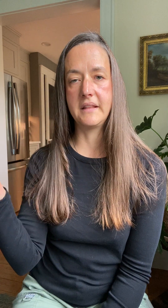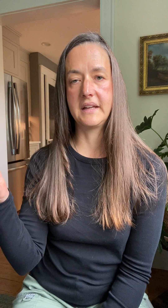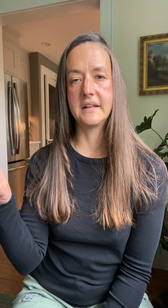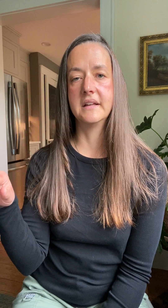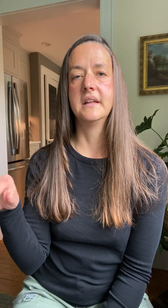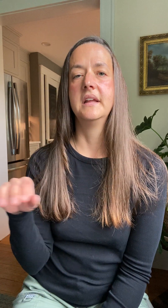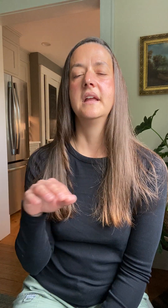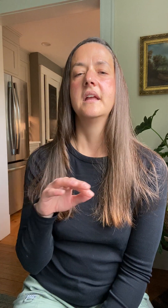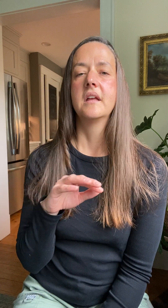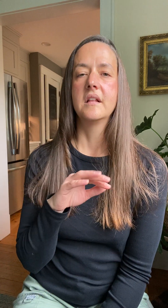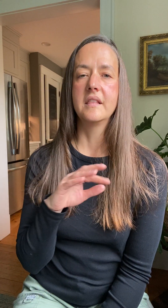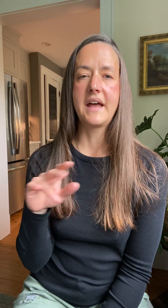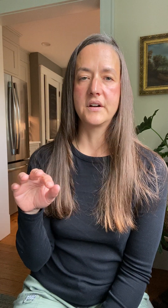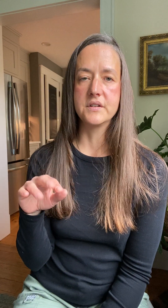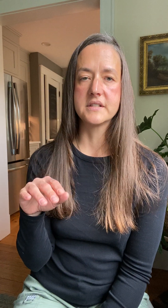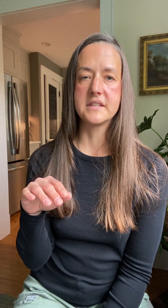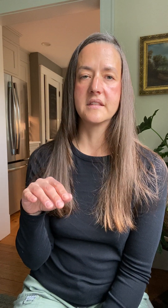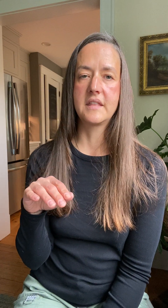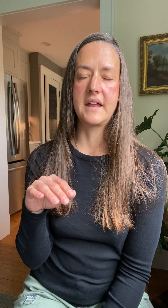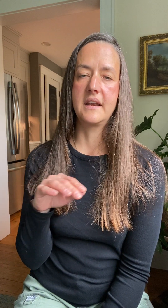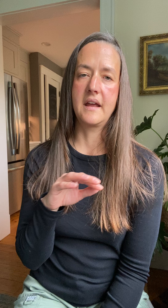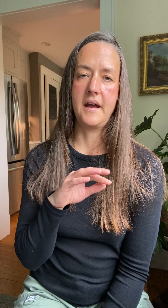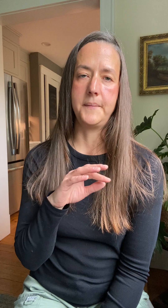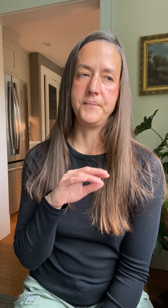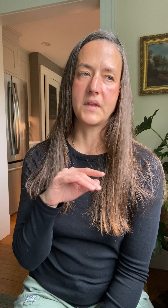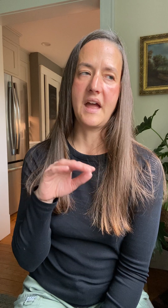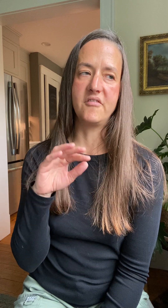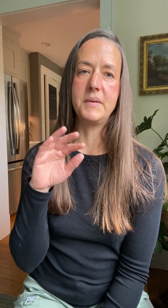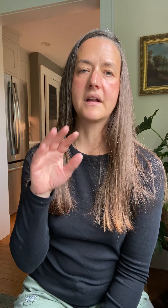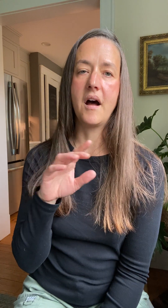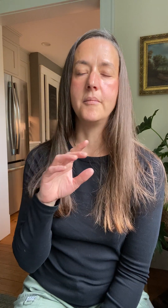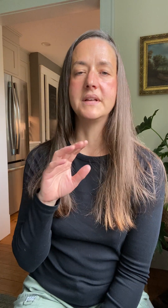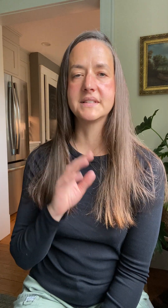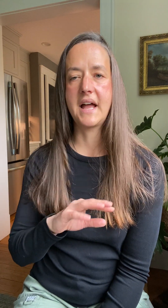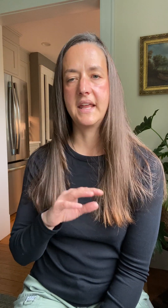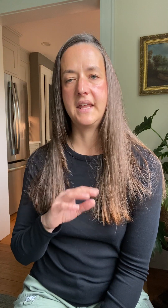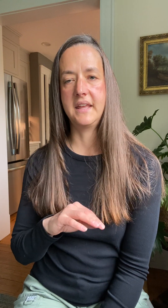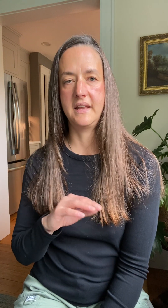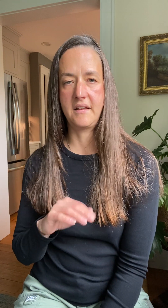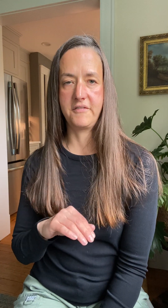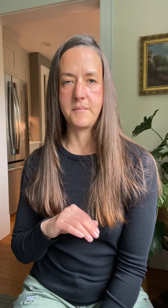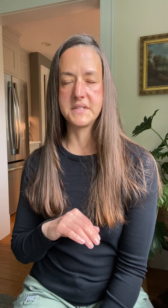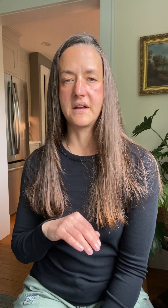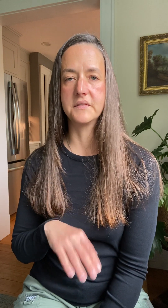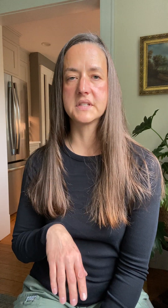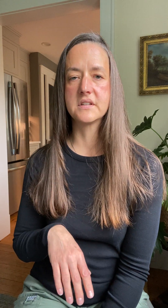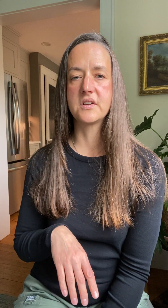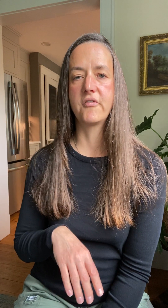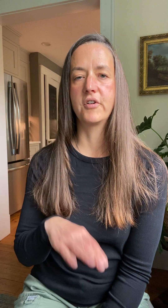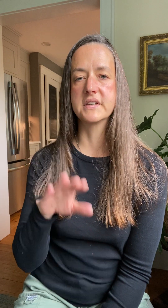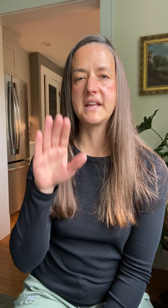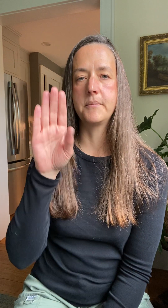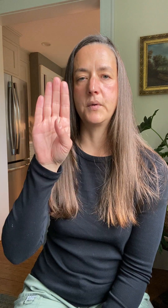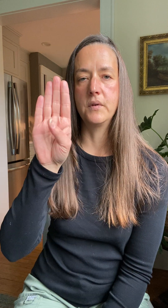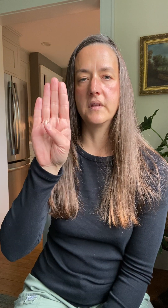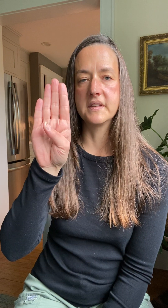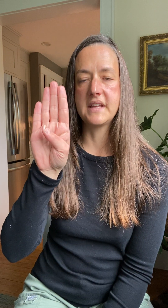spelling letters that have become a sign in and of themselves. So for example, the sign